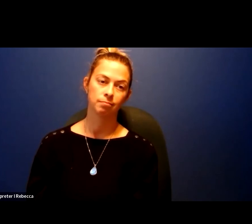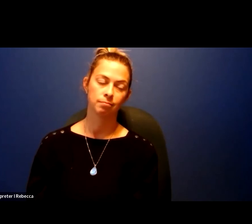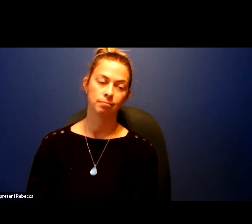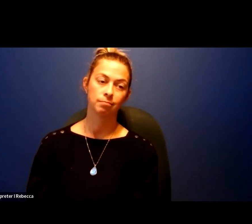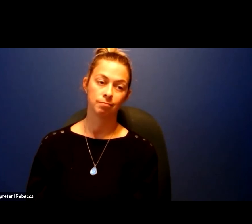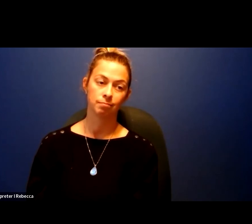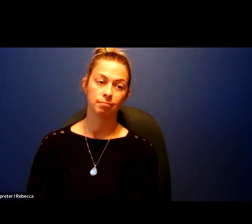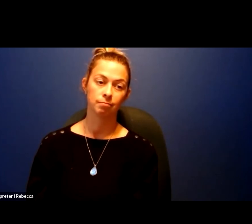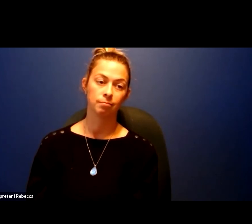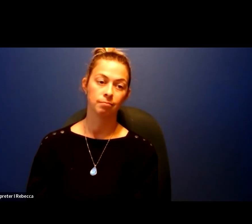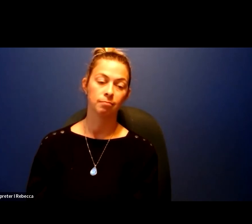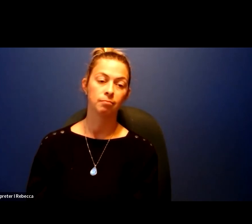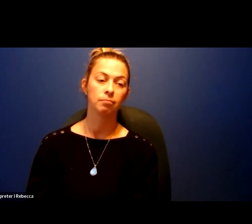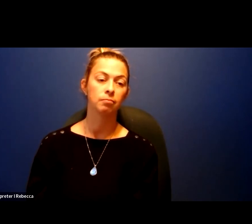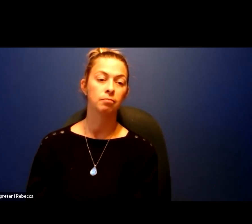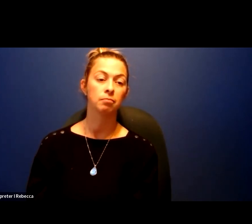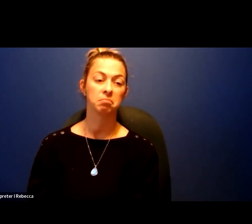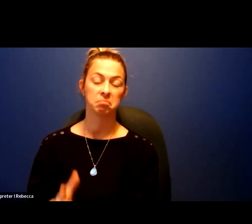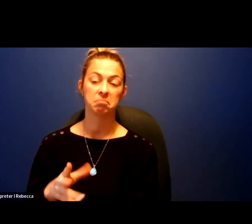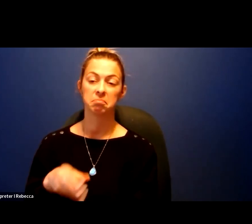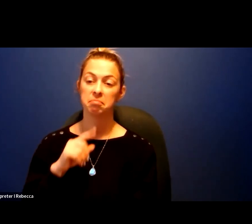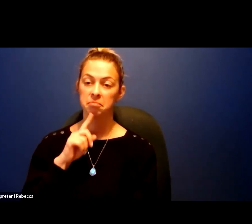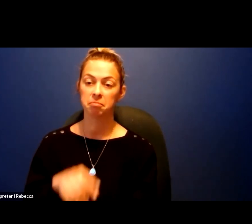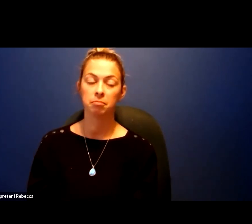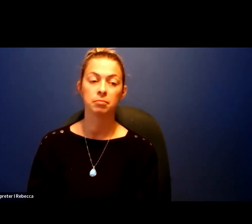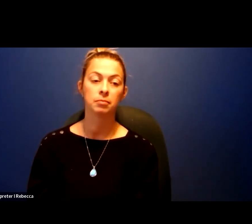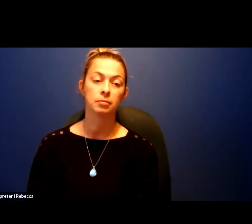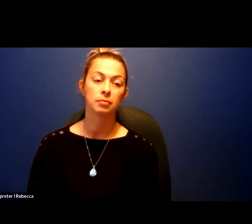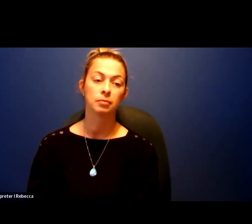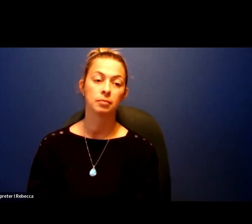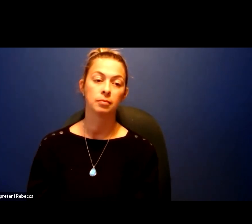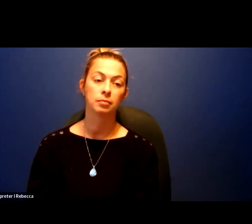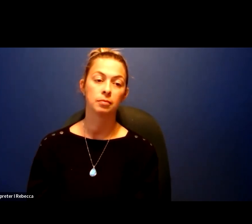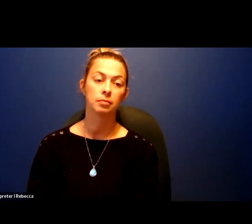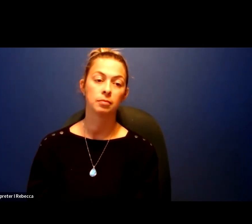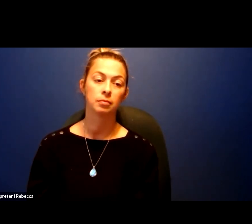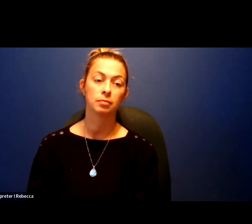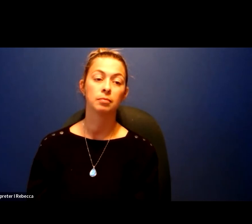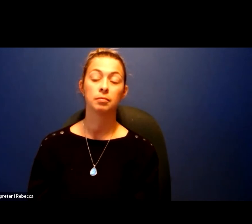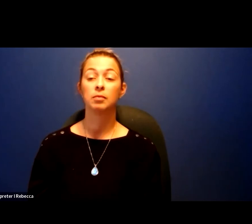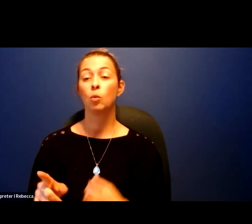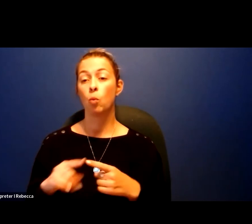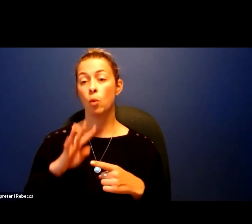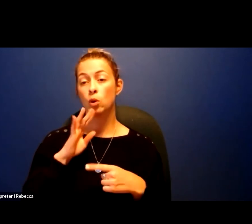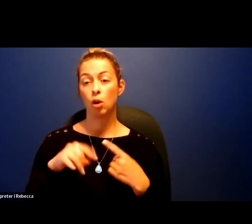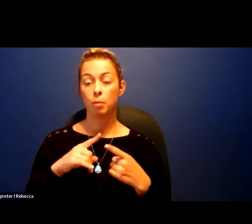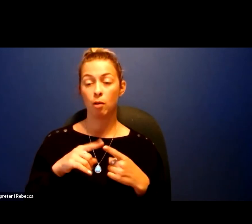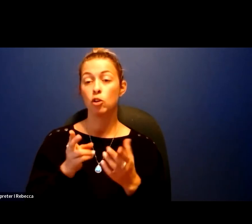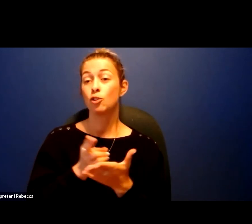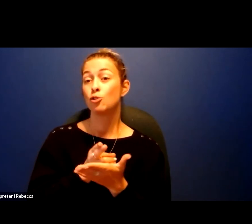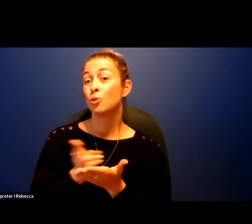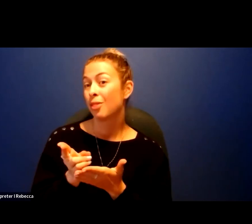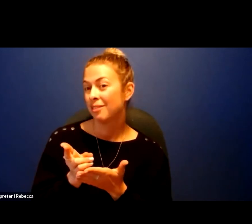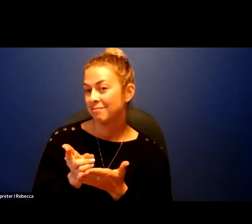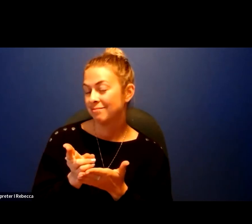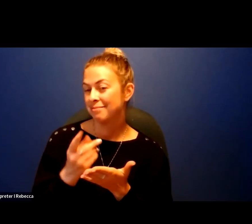Yes, please. I think that whenever we are talking about truth, and convincing other people about truth, I always think